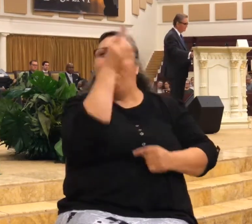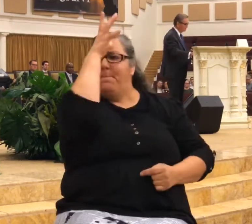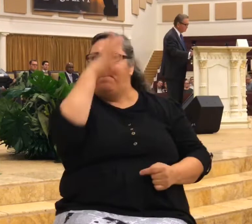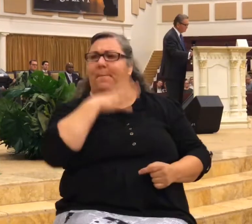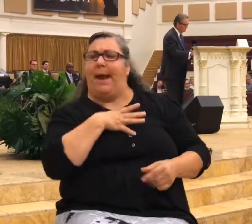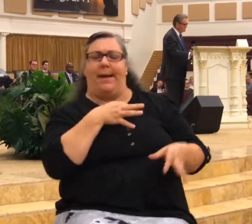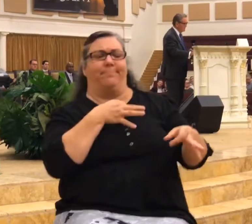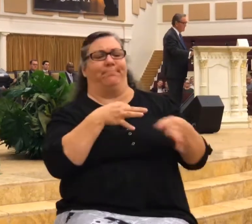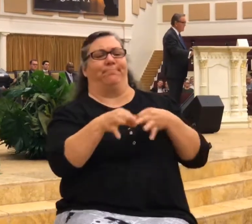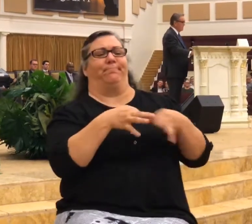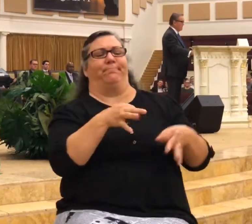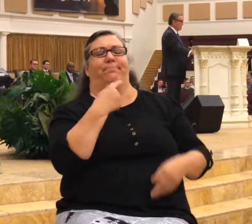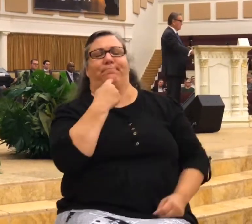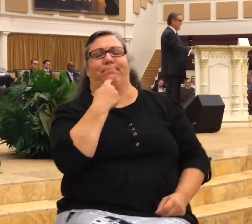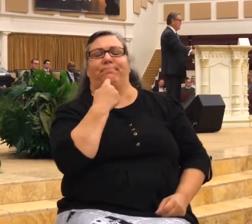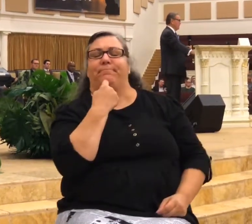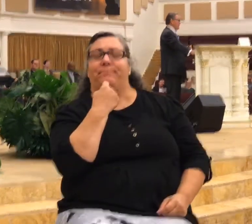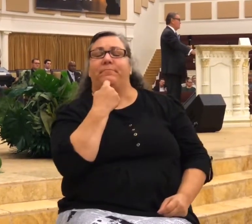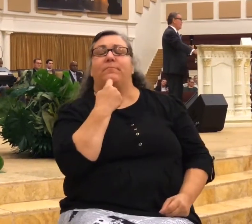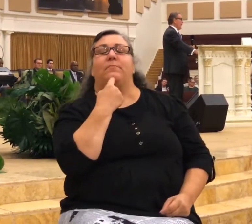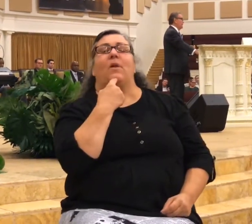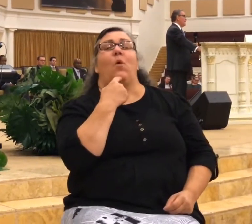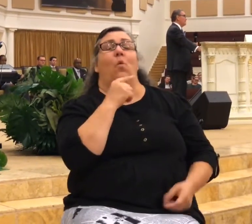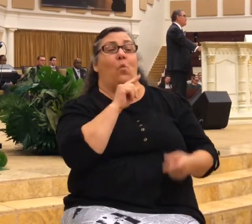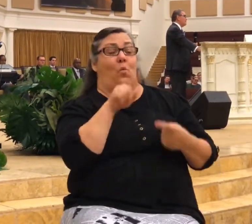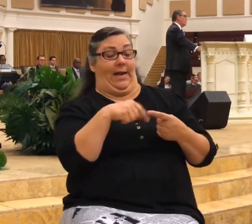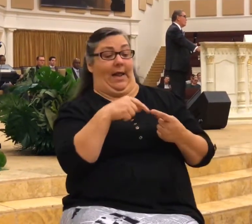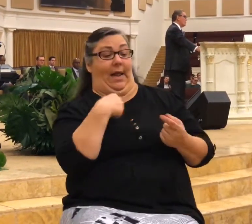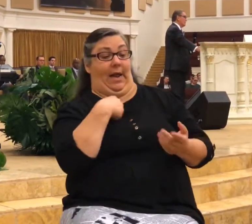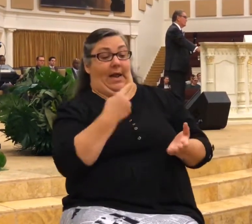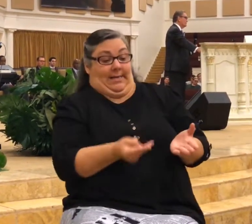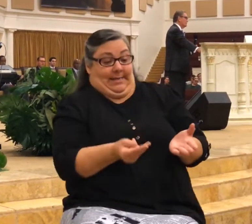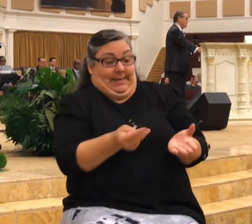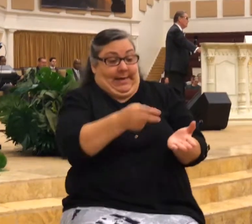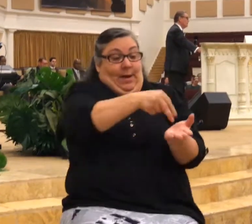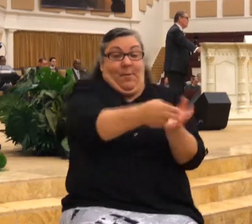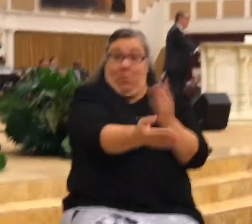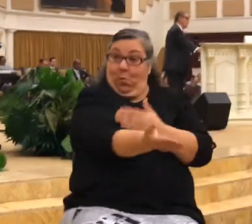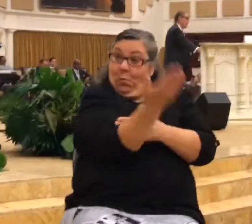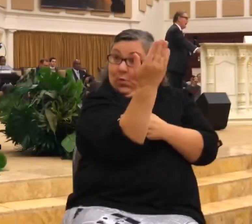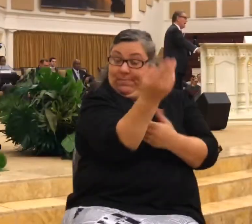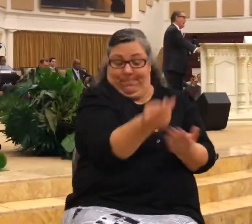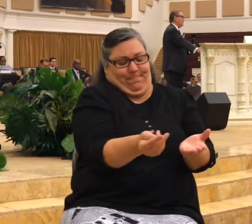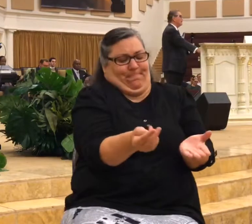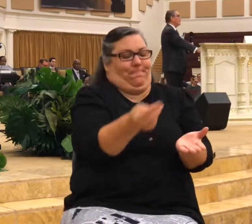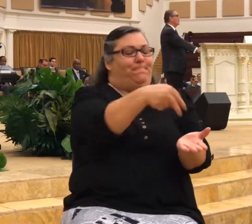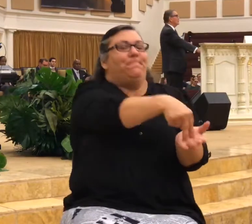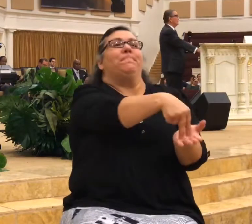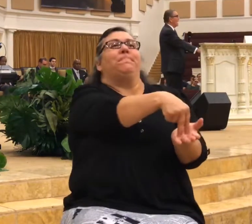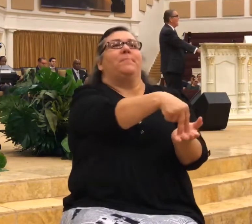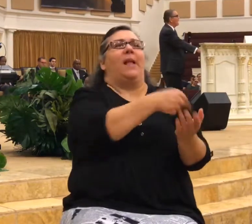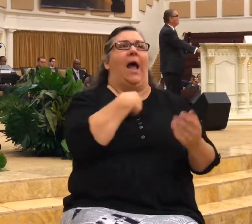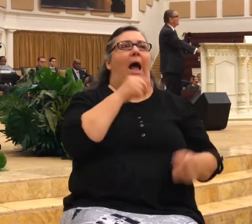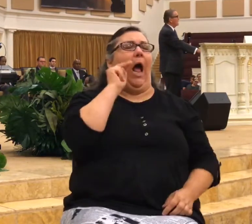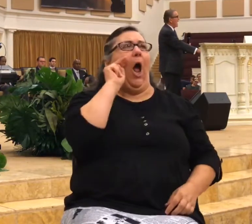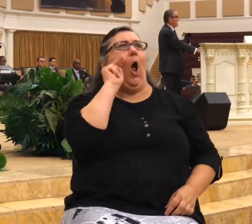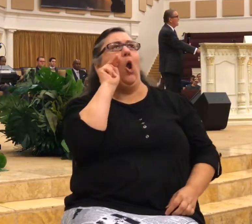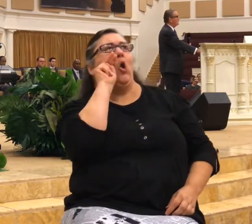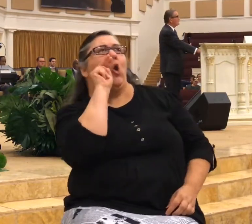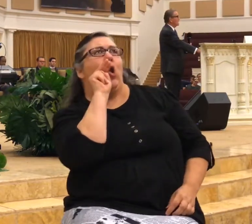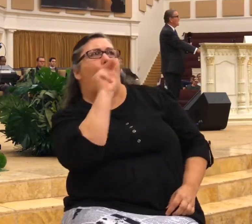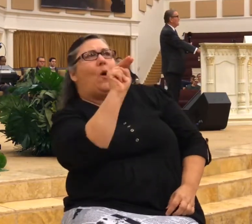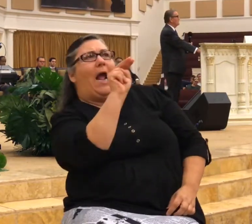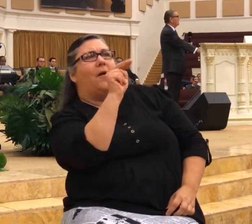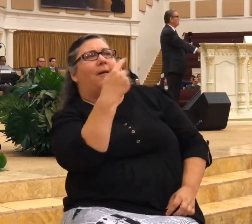this. He said, when I get up in the morning, I look out and